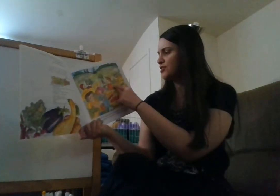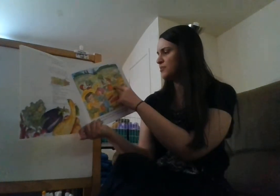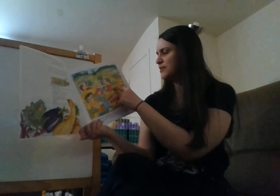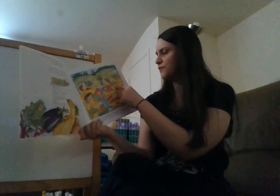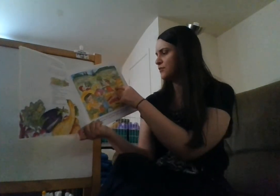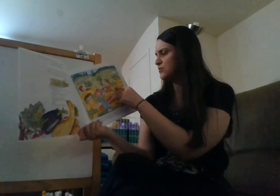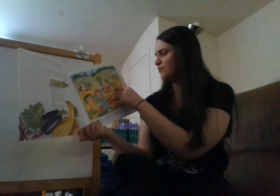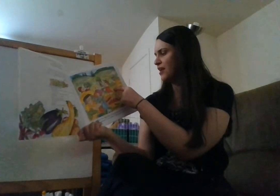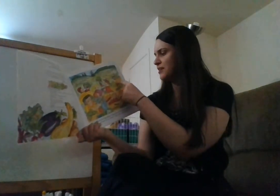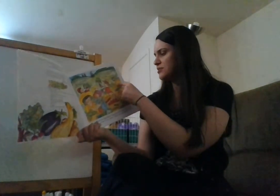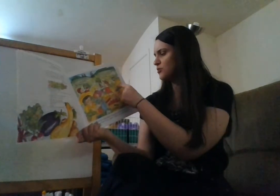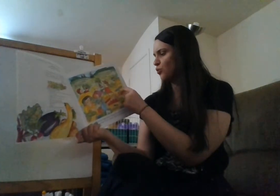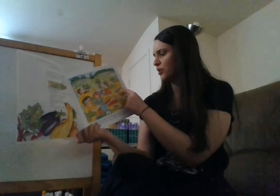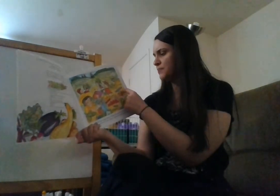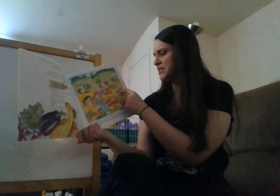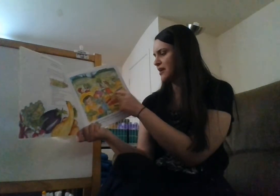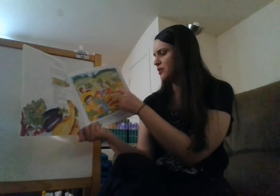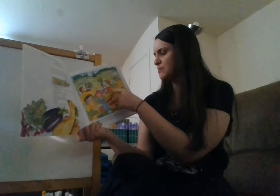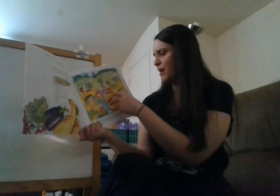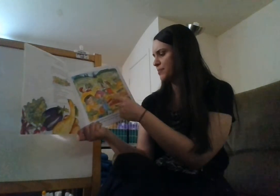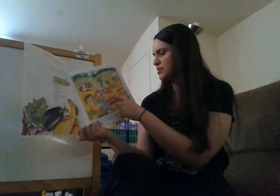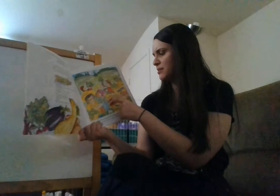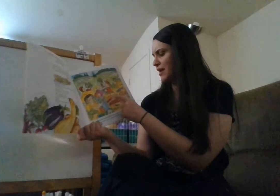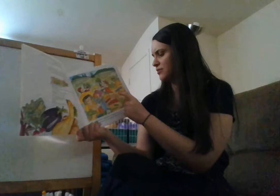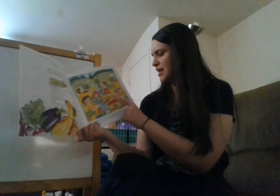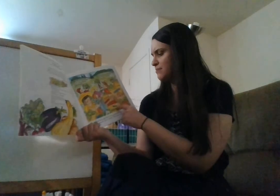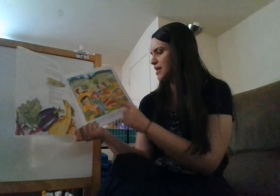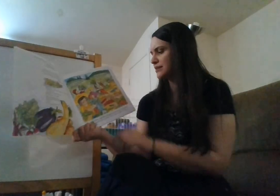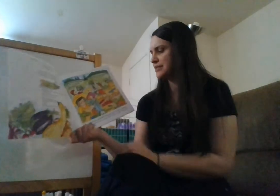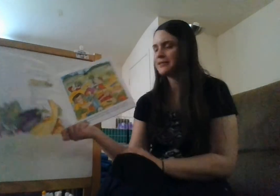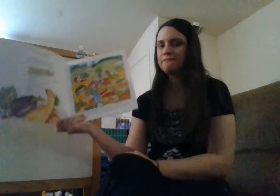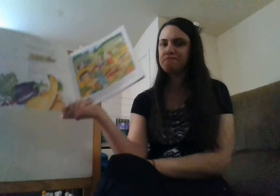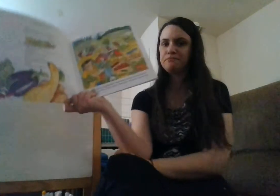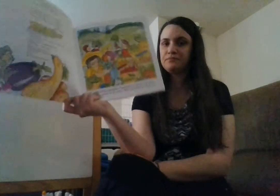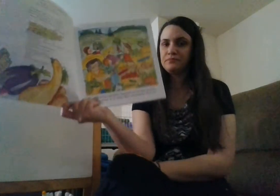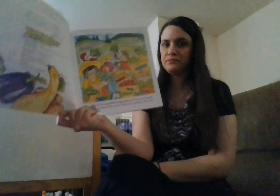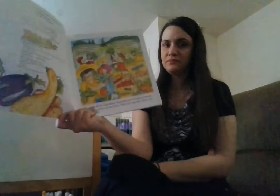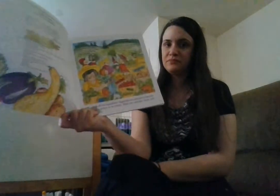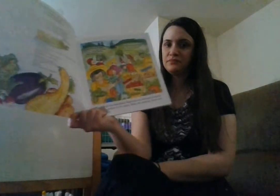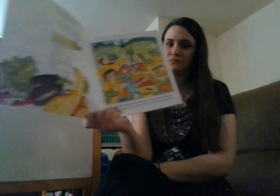vegetables and fruits. We have lettuce, corn, potatoes, peppers, tomatoes, and beans.